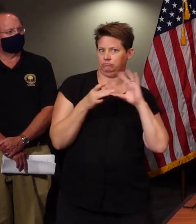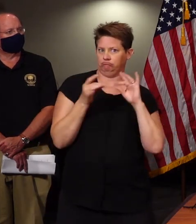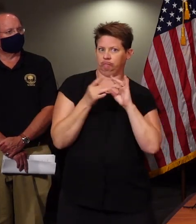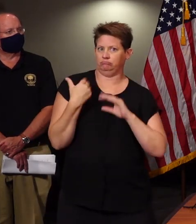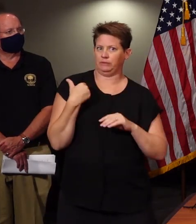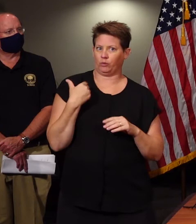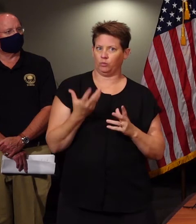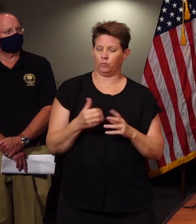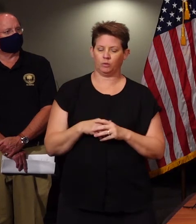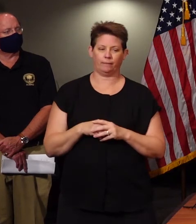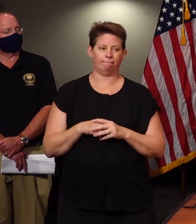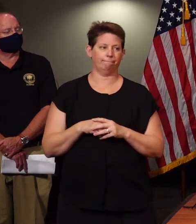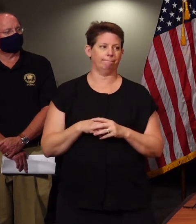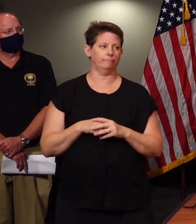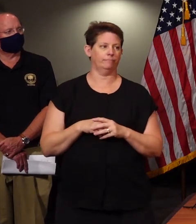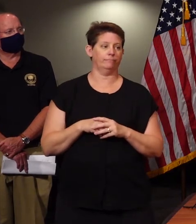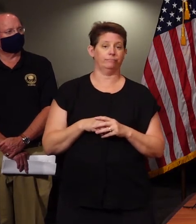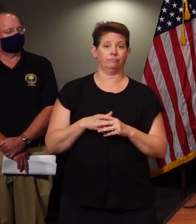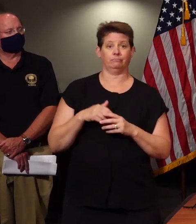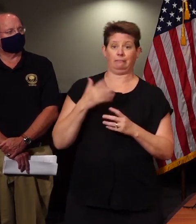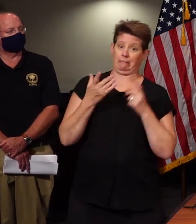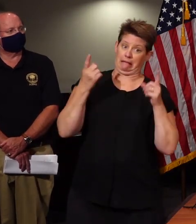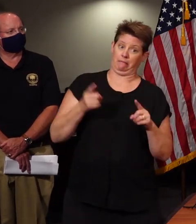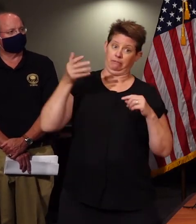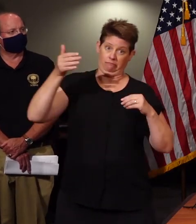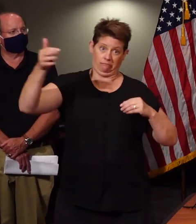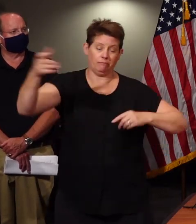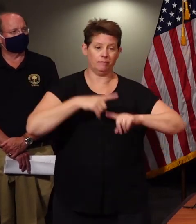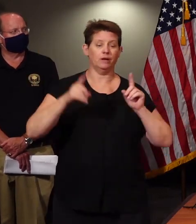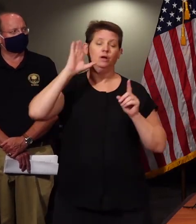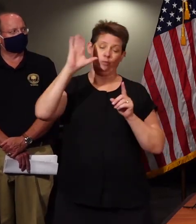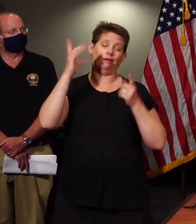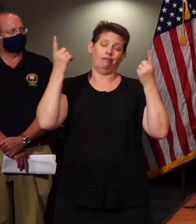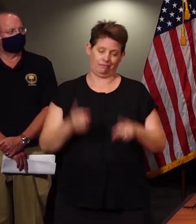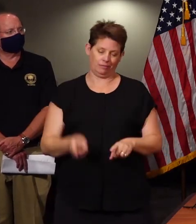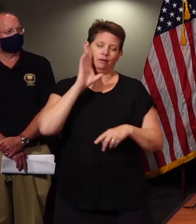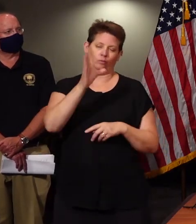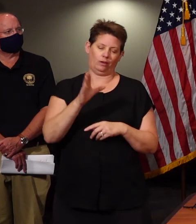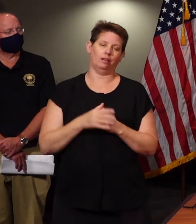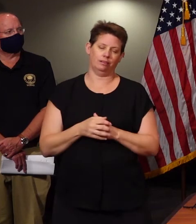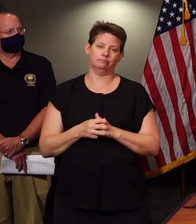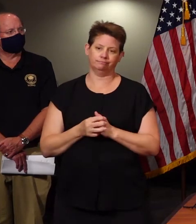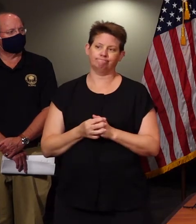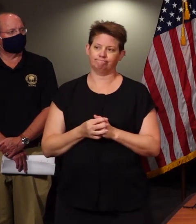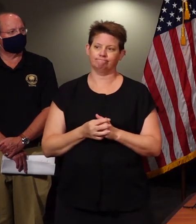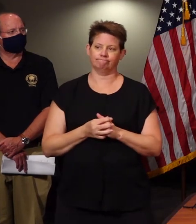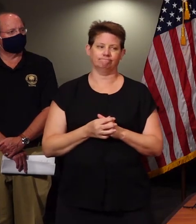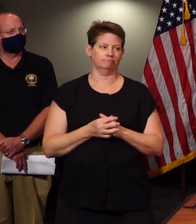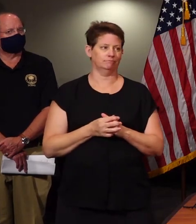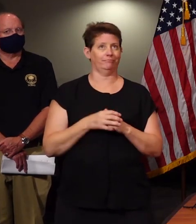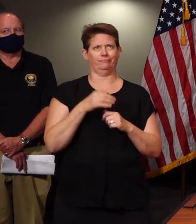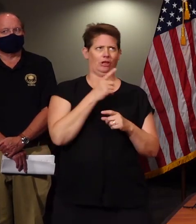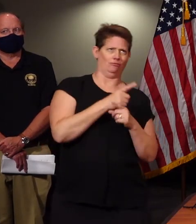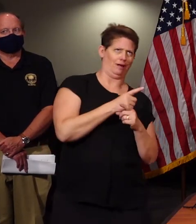earlier that may be a little time in getting here, but will arrive under the right circumstances, or I'd say under